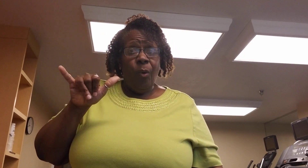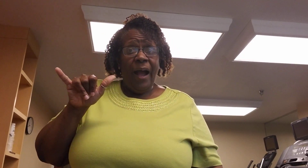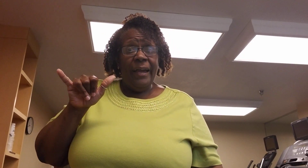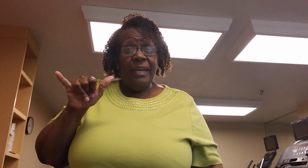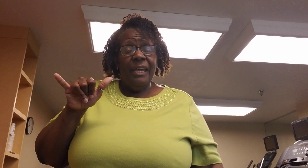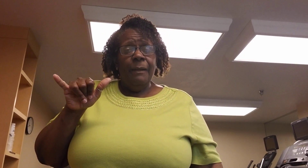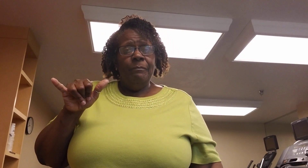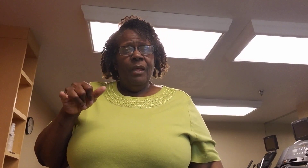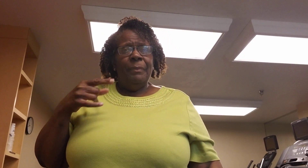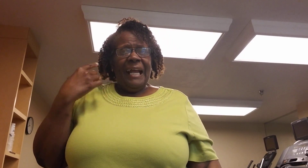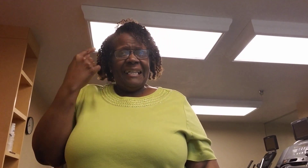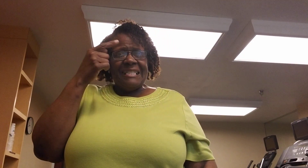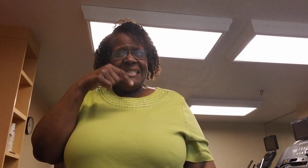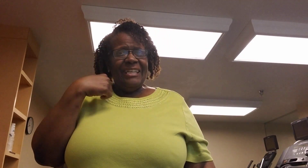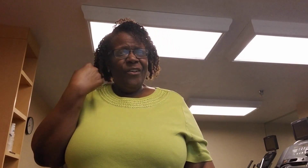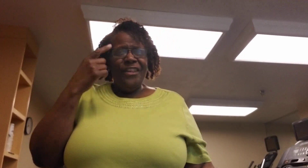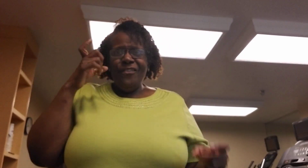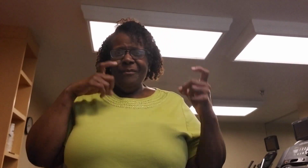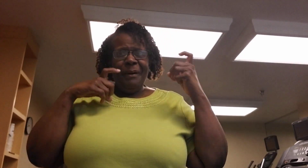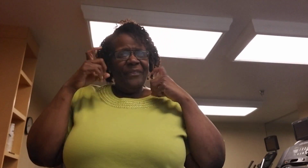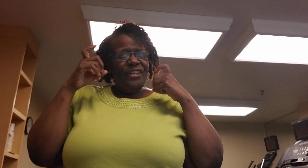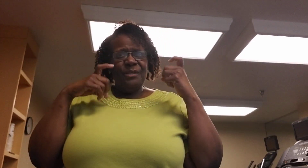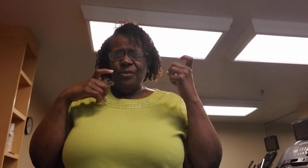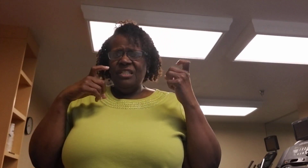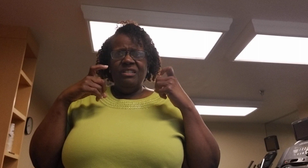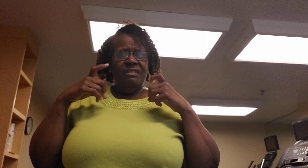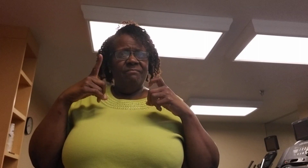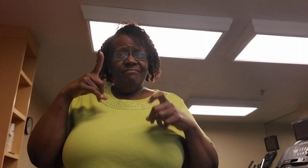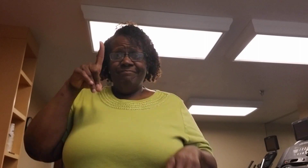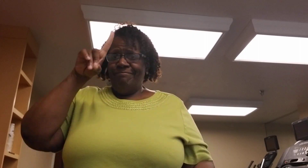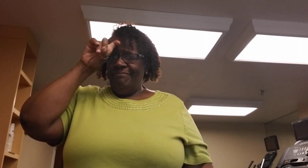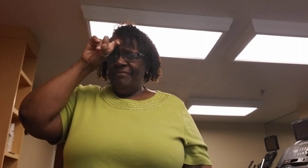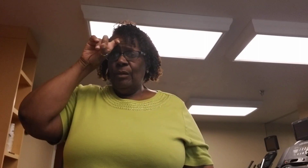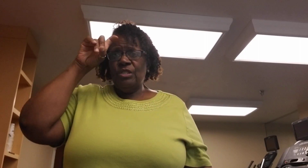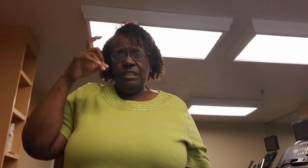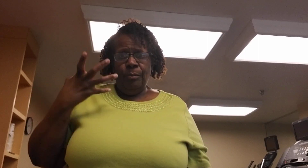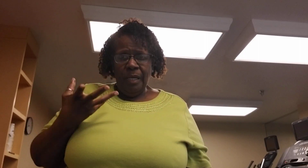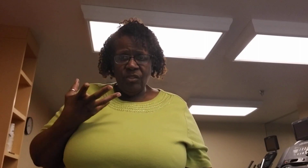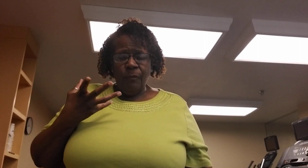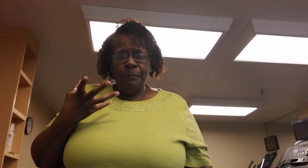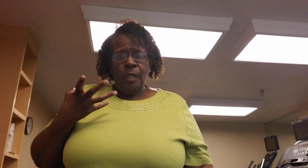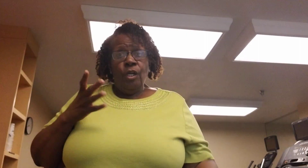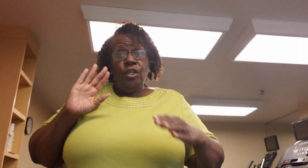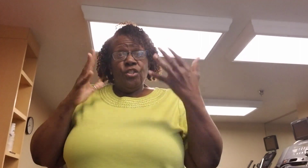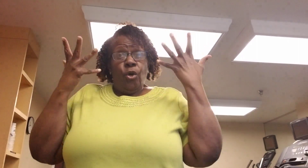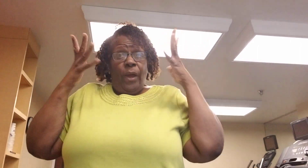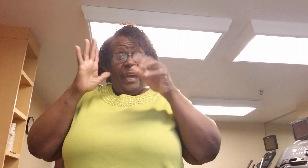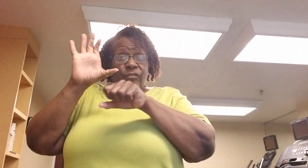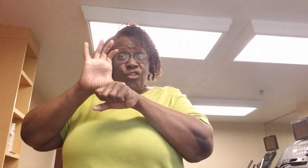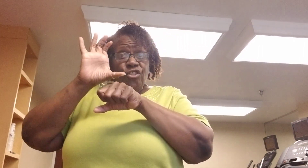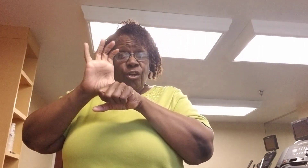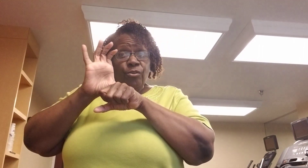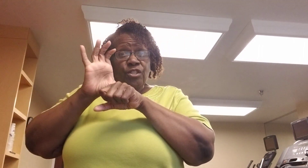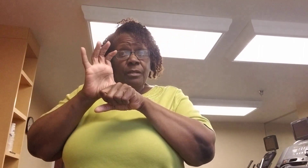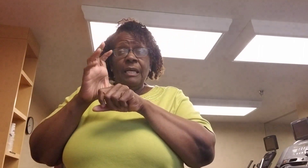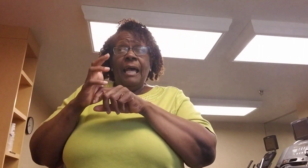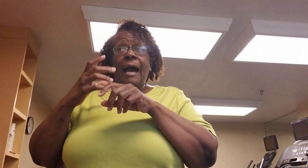victory. But I could see on their, by their expression, they were still puzzled. So after church, I